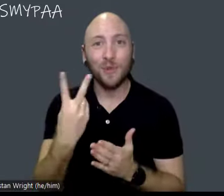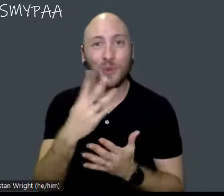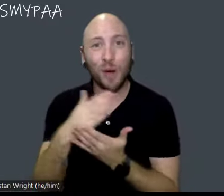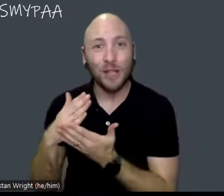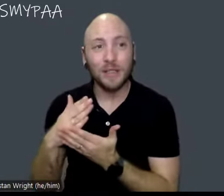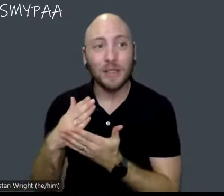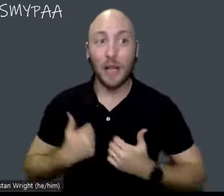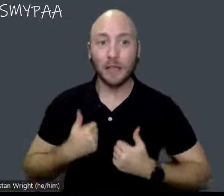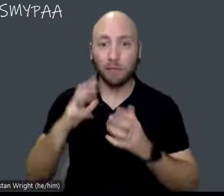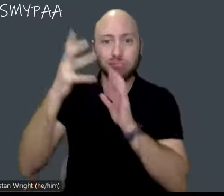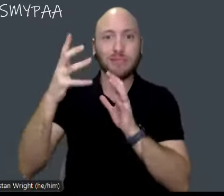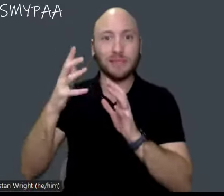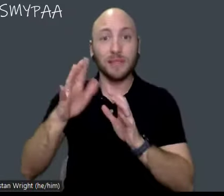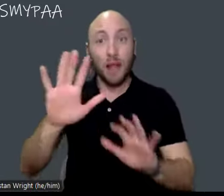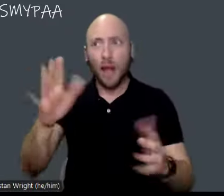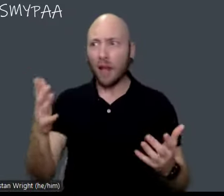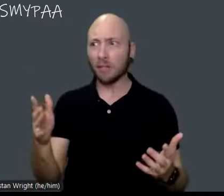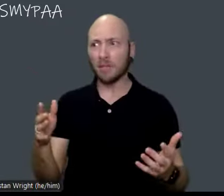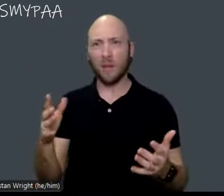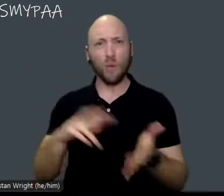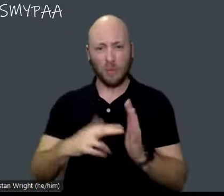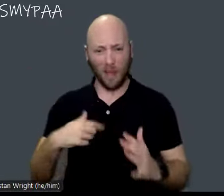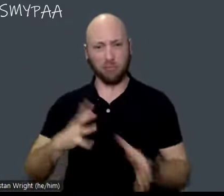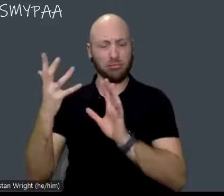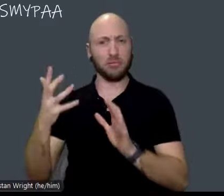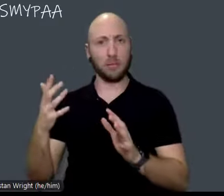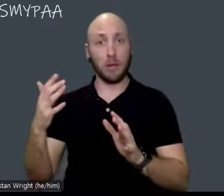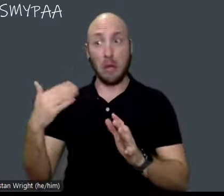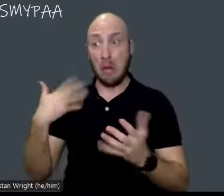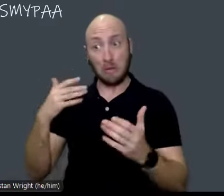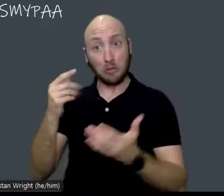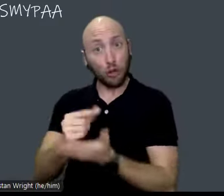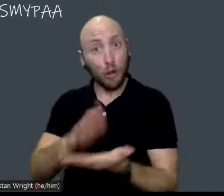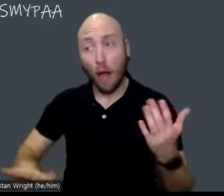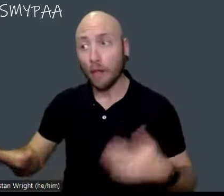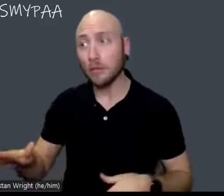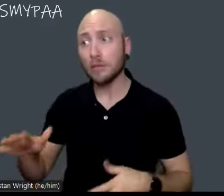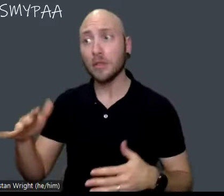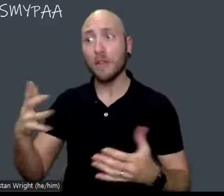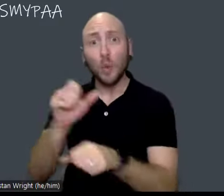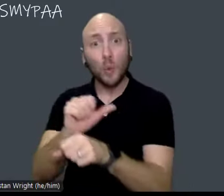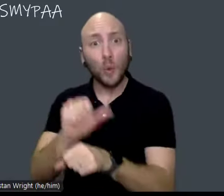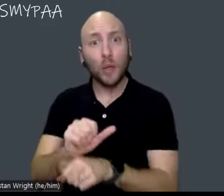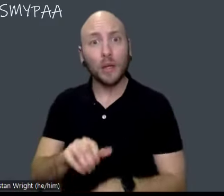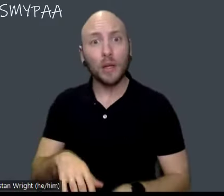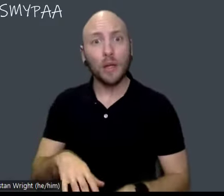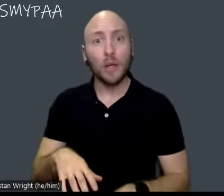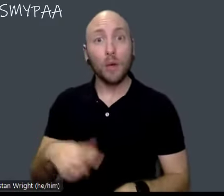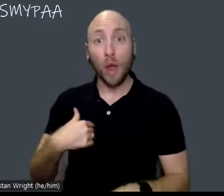I managed to get through college. I managed to get some jobs. I chose to leave those jobs. They never fired